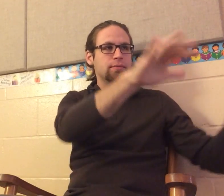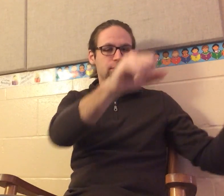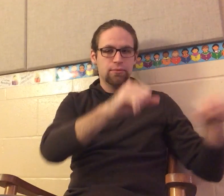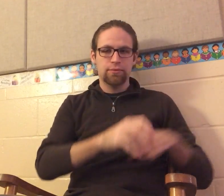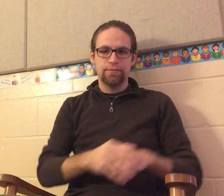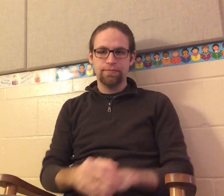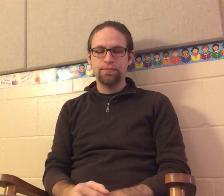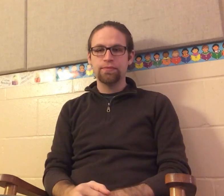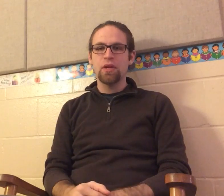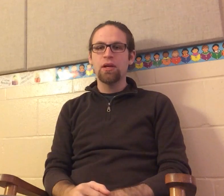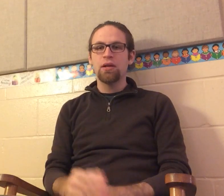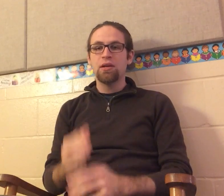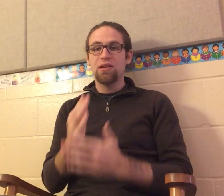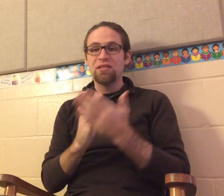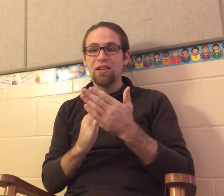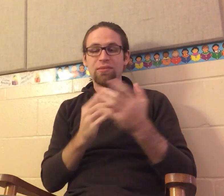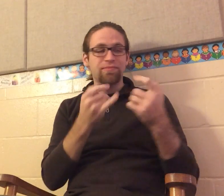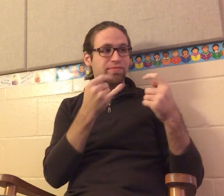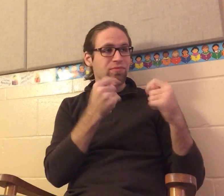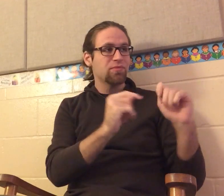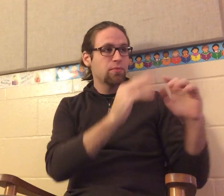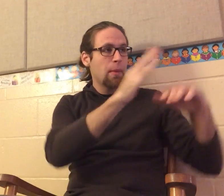Some build snug homes to keep out of the cold.